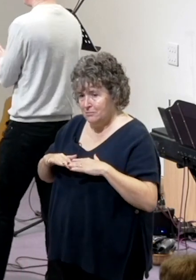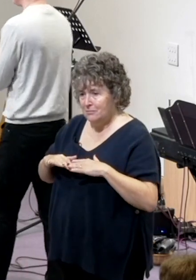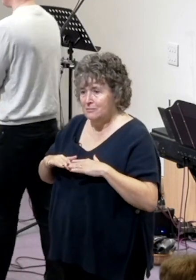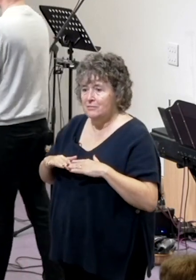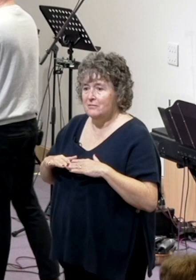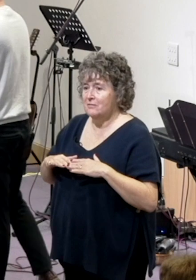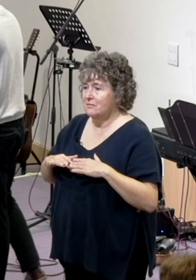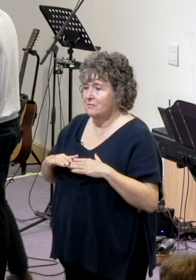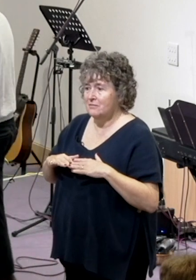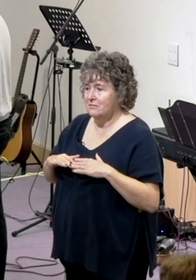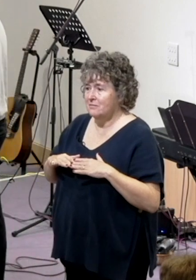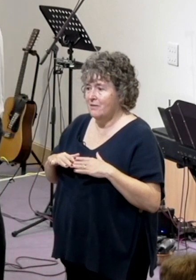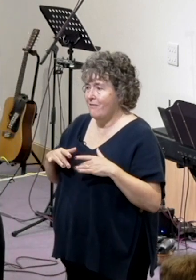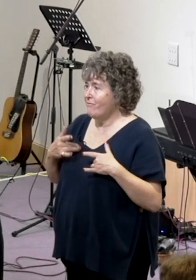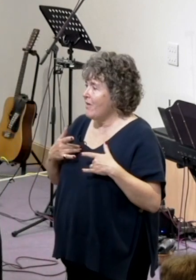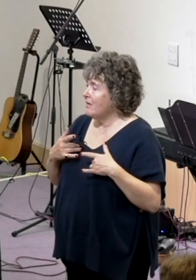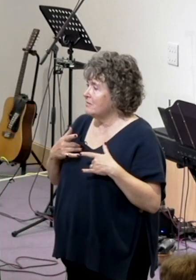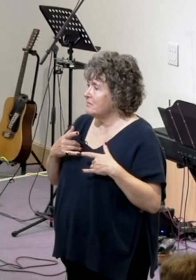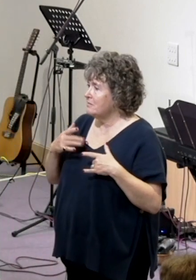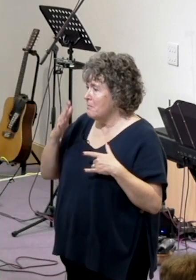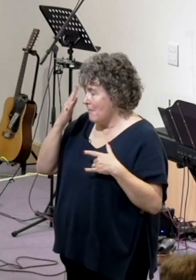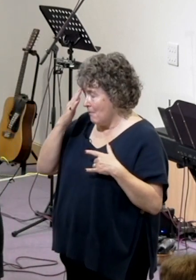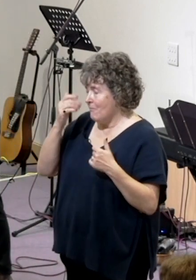was about to have a breakdown as he